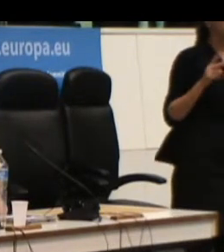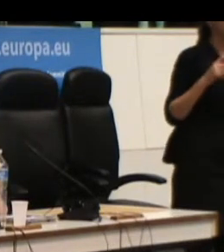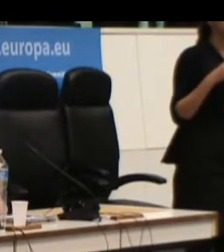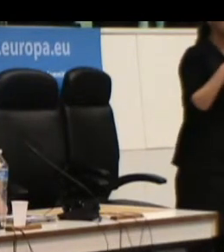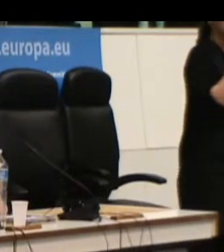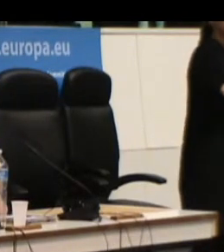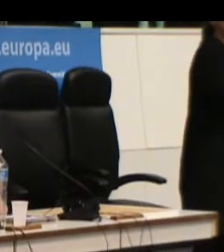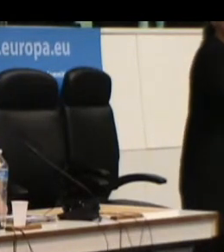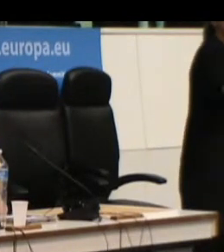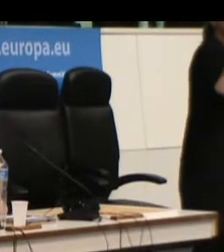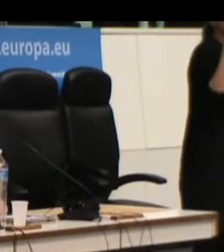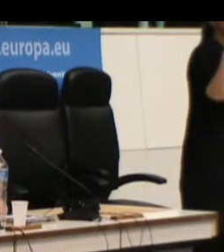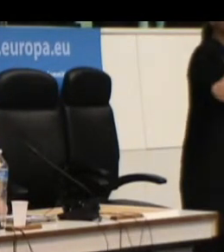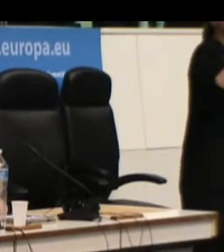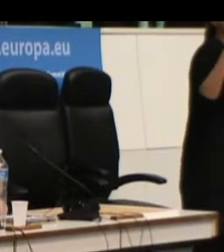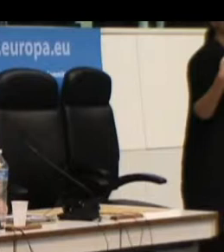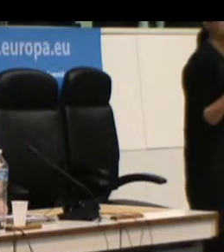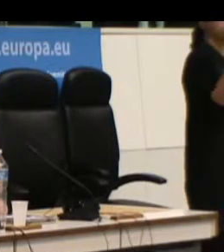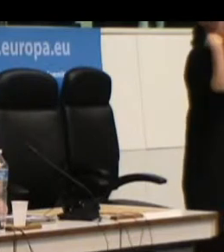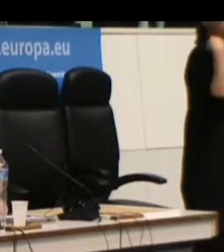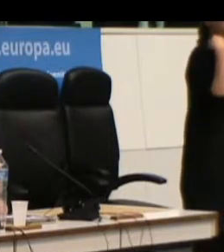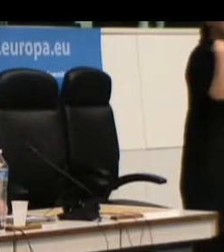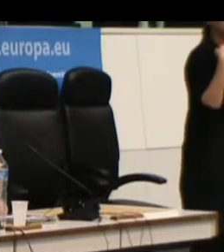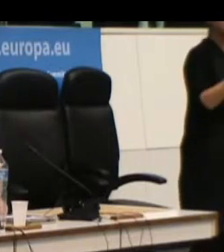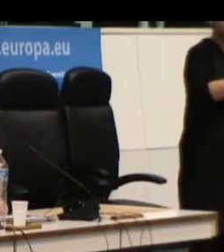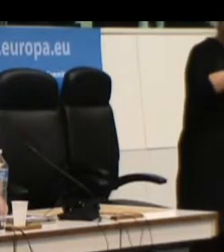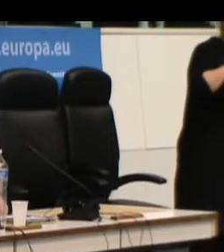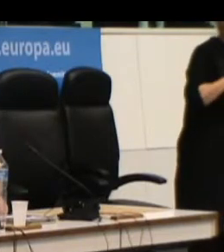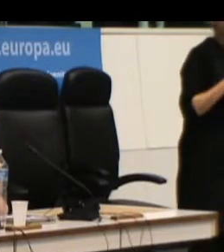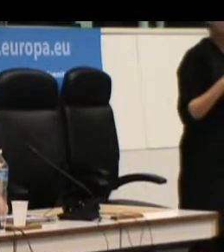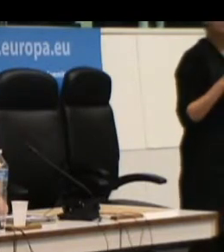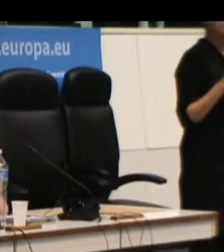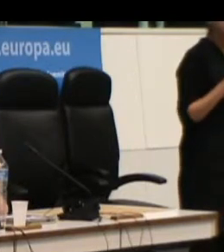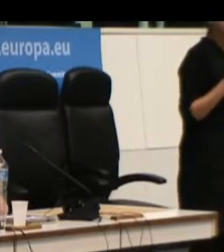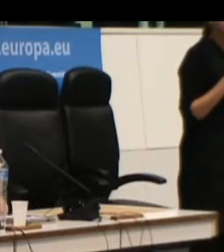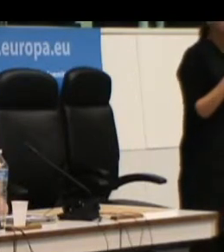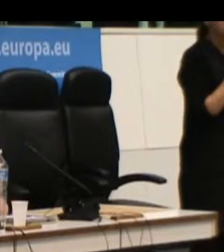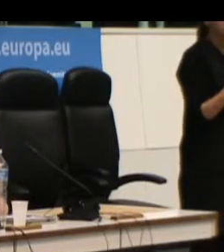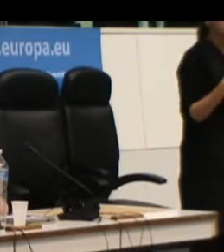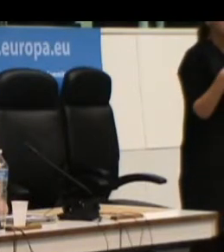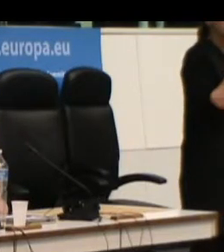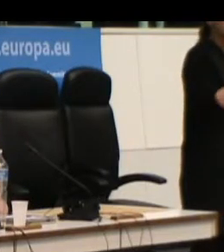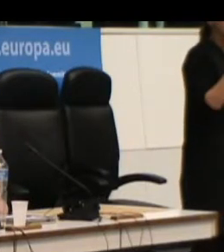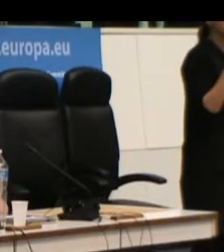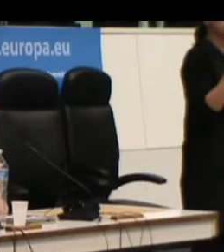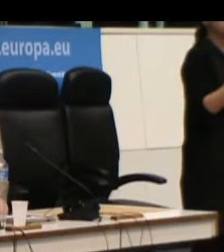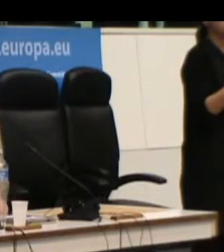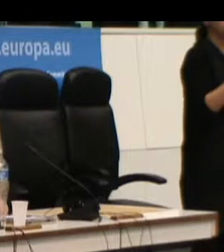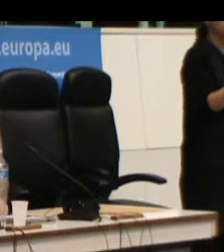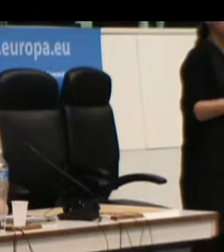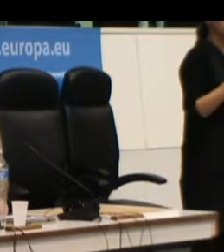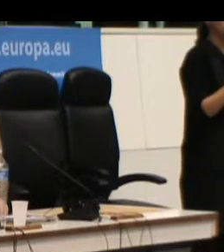digital responsibility. So we feel that libraries in the 21st century need to take